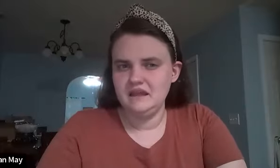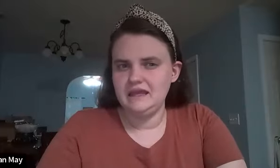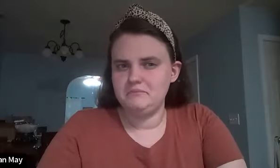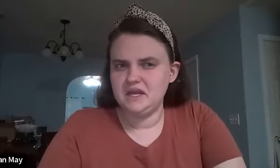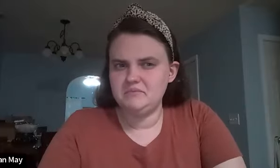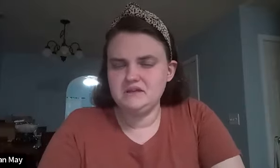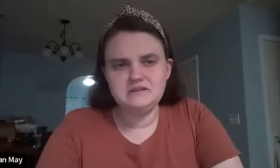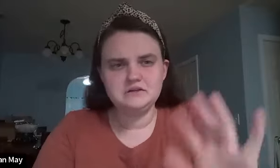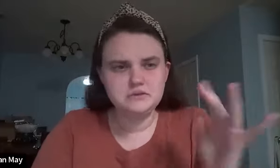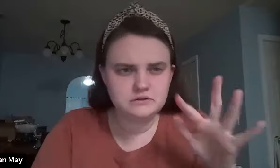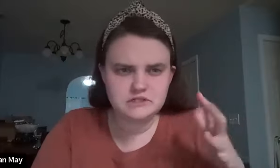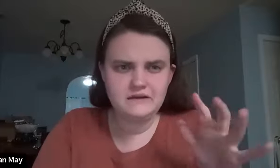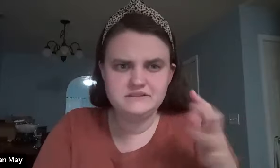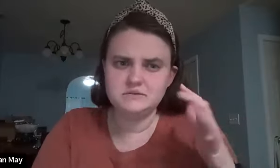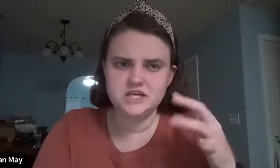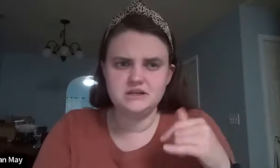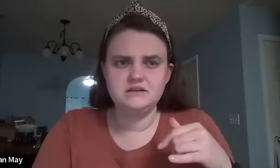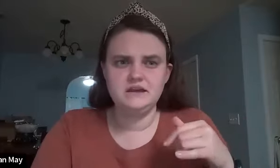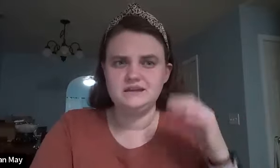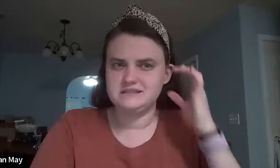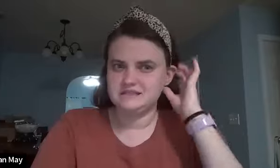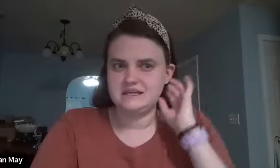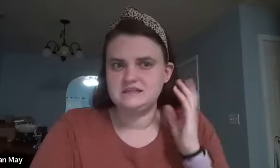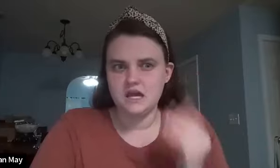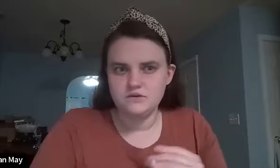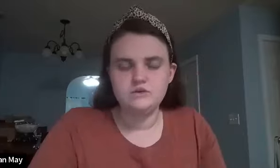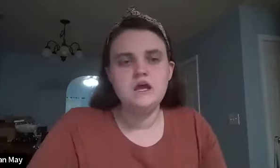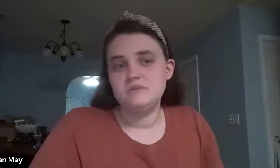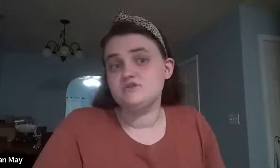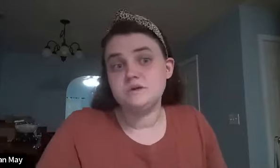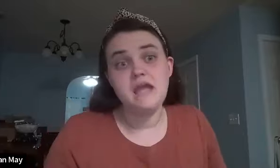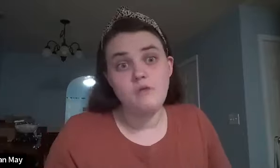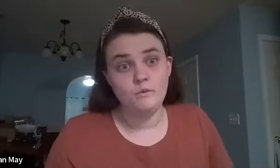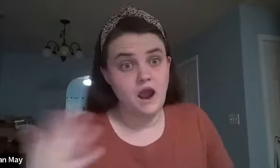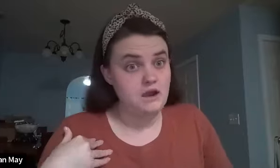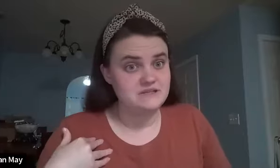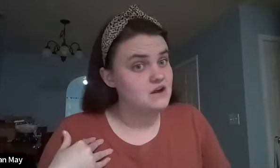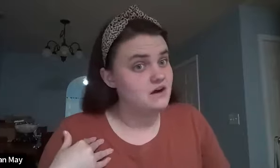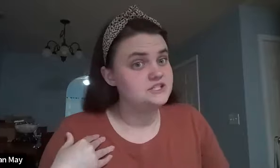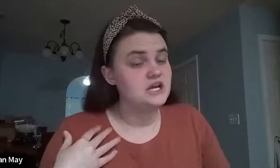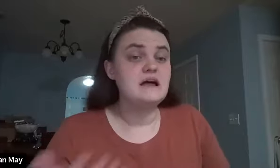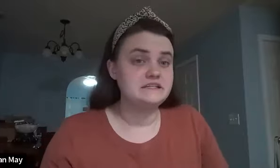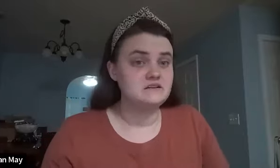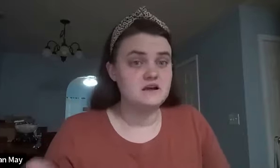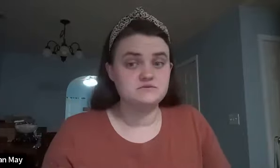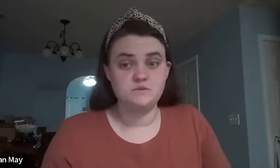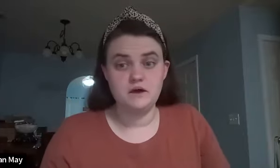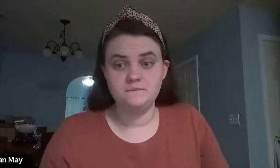It might be a little, I'll have to double check it, because like I said, it's kind of old, but it was really helpful when I was in college. I liked it a lot as well.